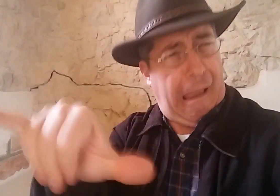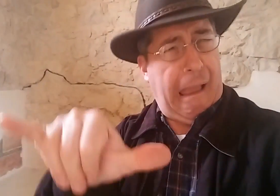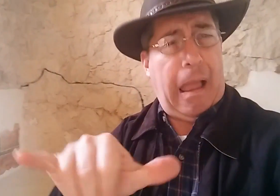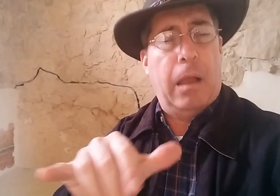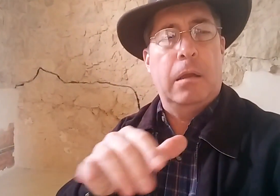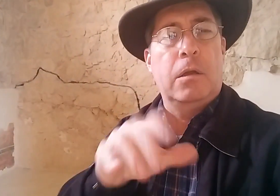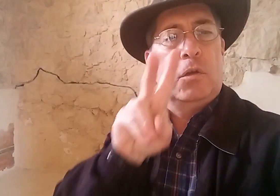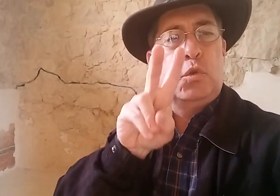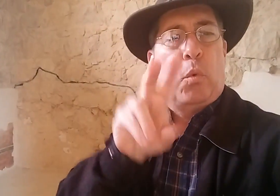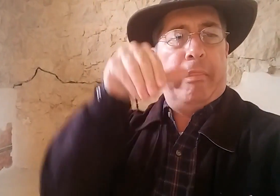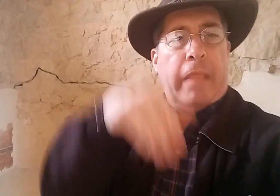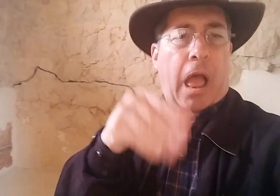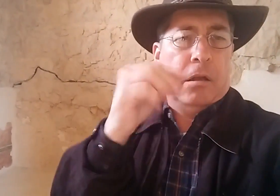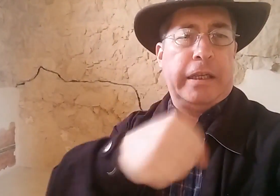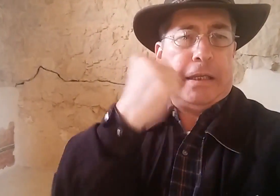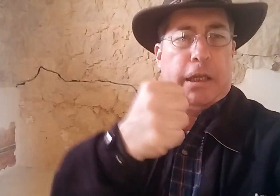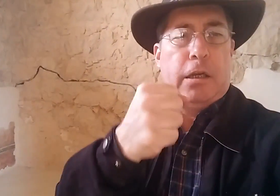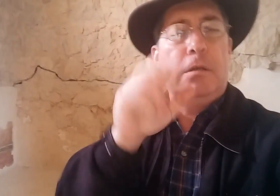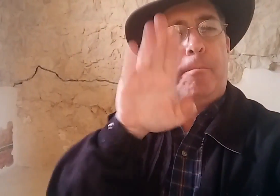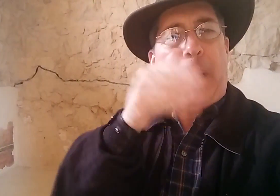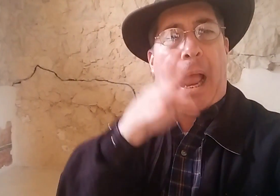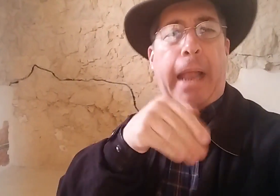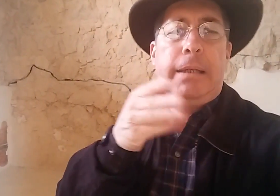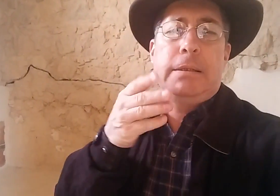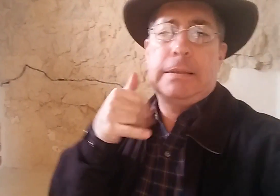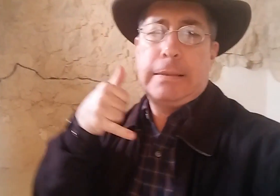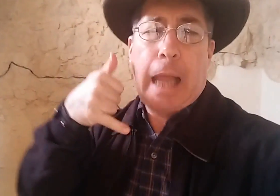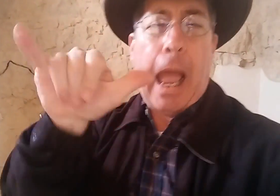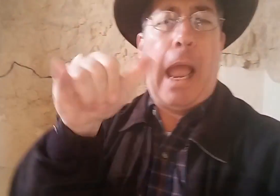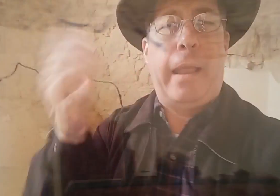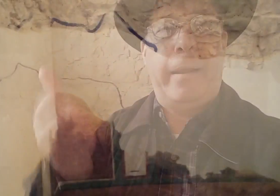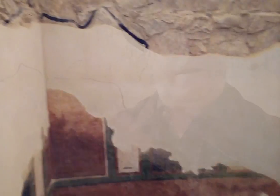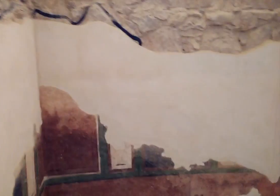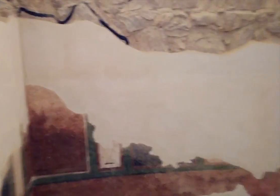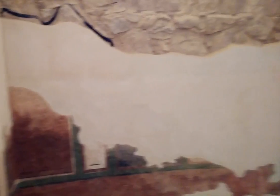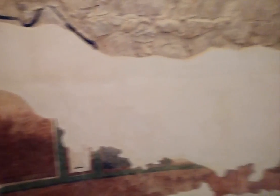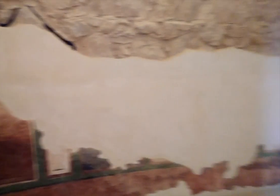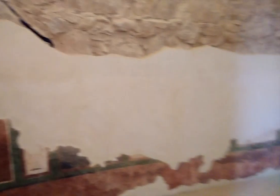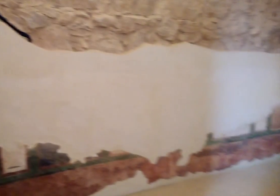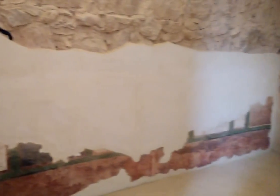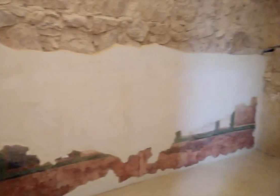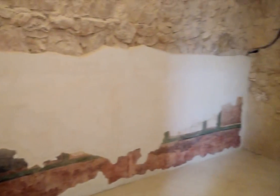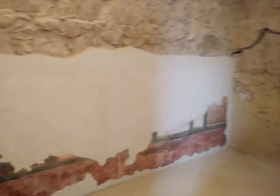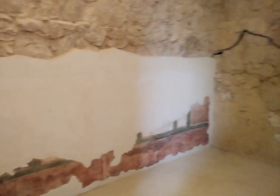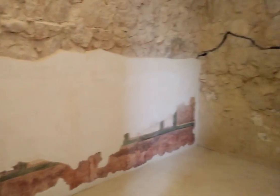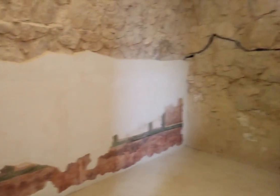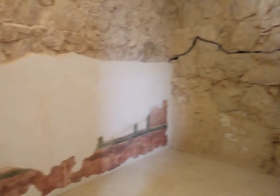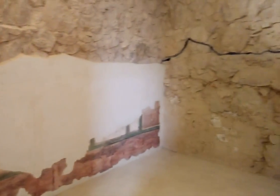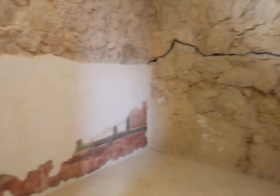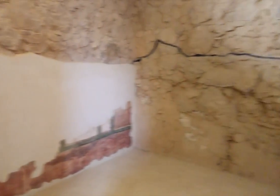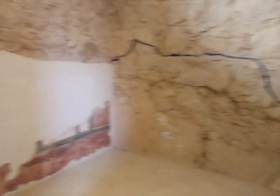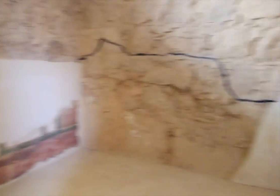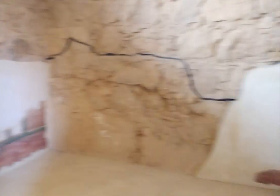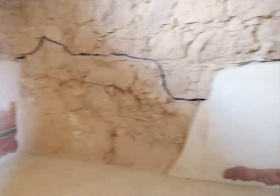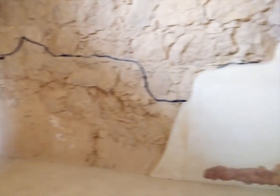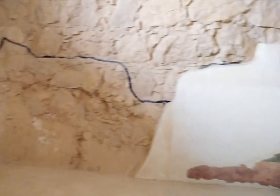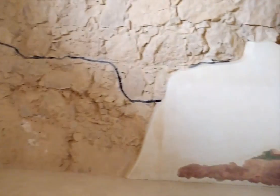This actually some of the paint that was here during Herod's time, 2,000 years ago, over